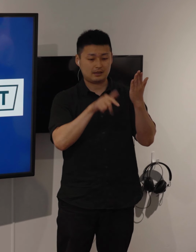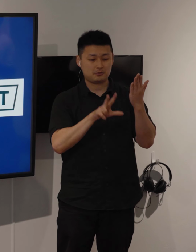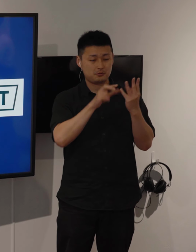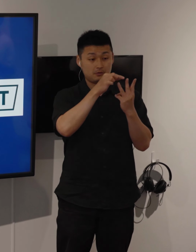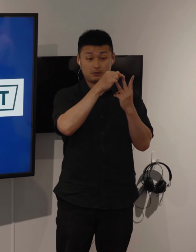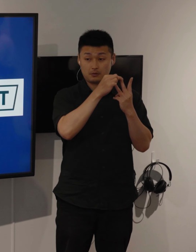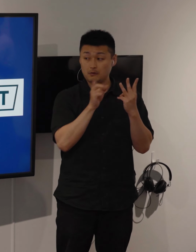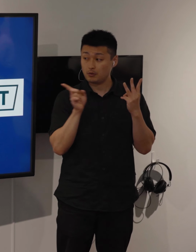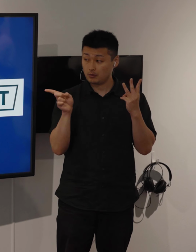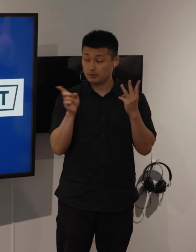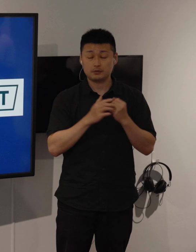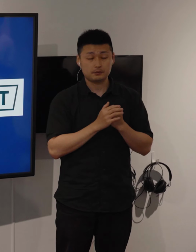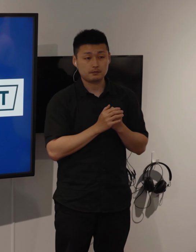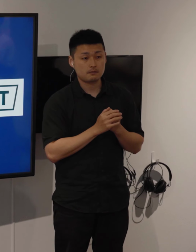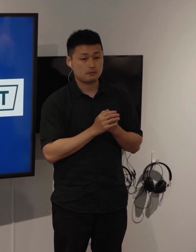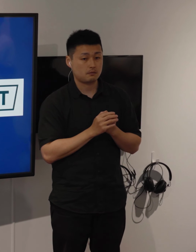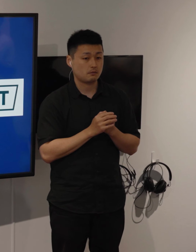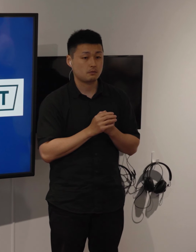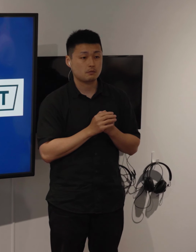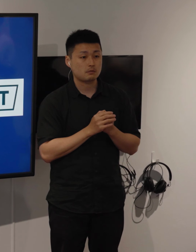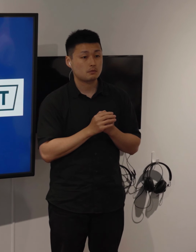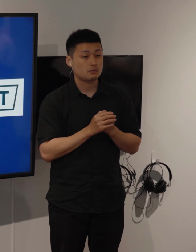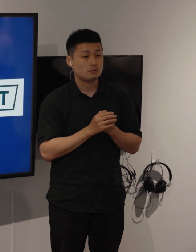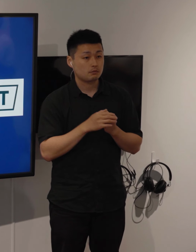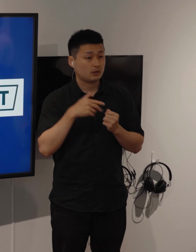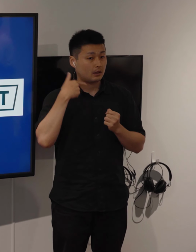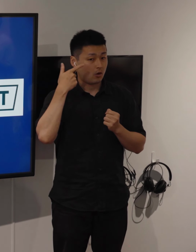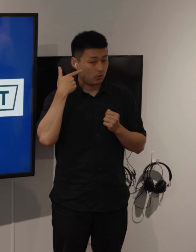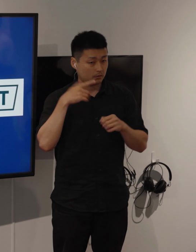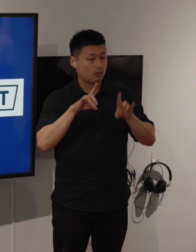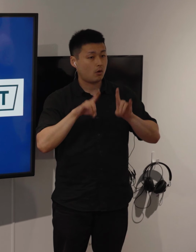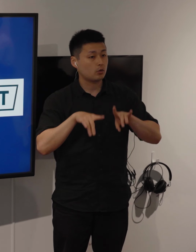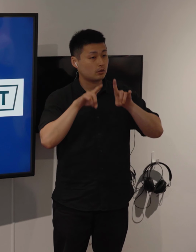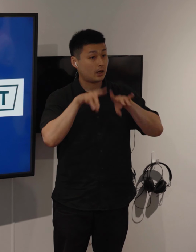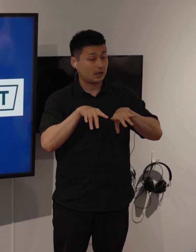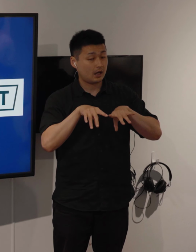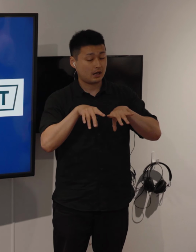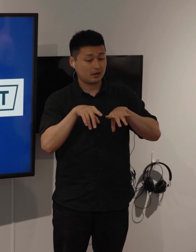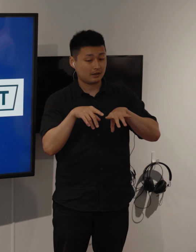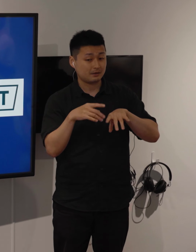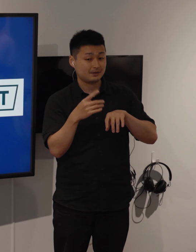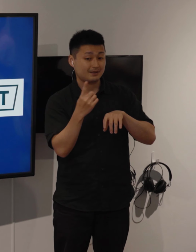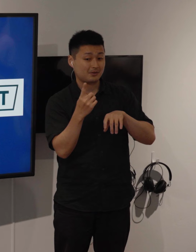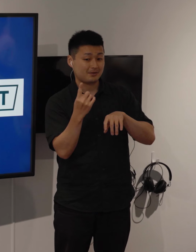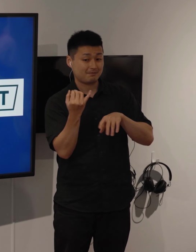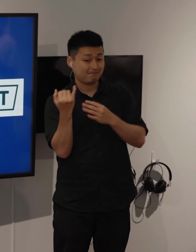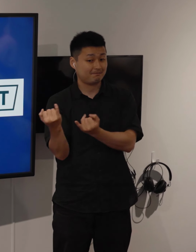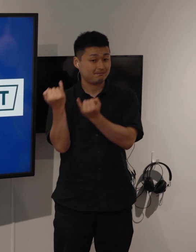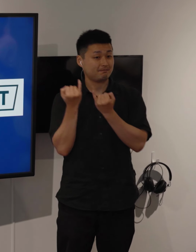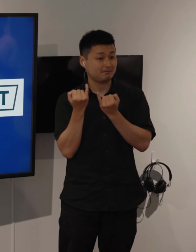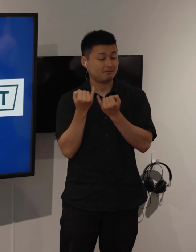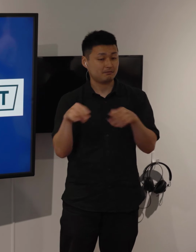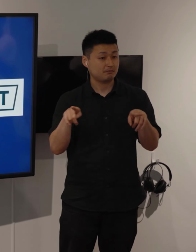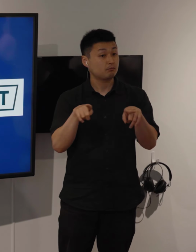lady that lives in London, and a lady in Australia. And it's a project where we work with disabled and non-disabled artists together, and